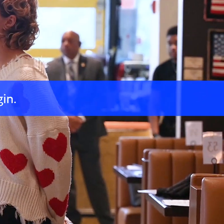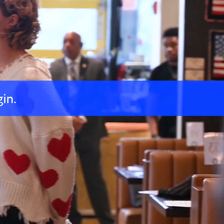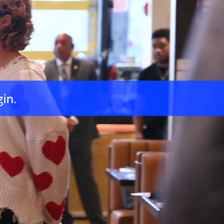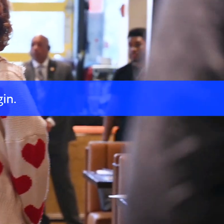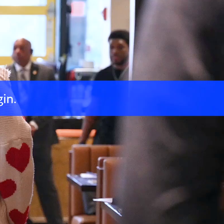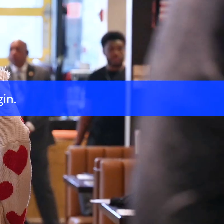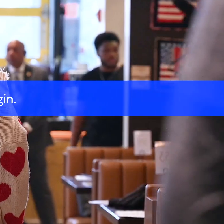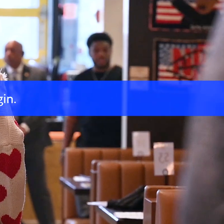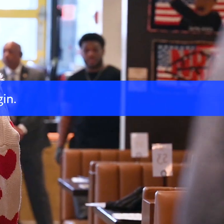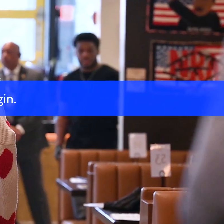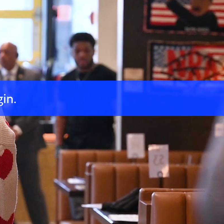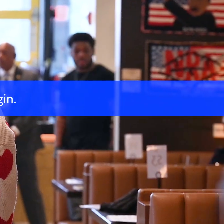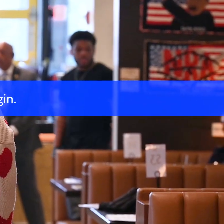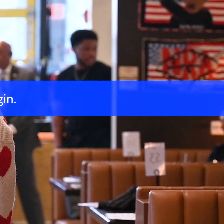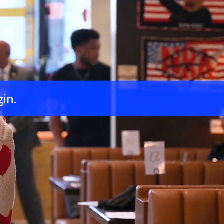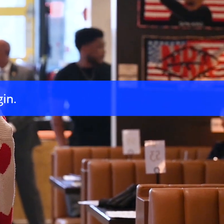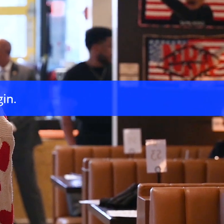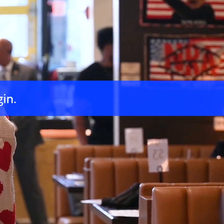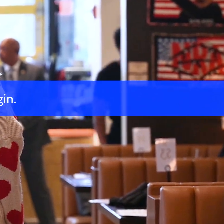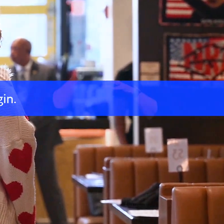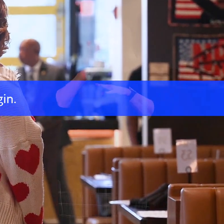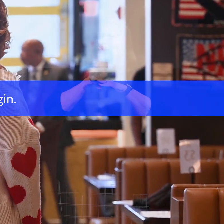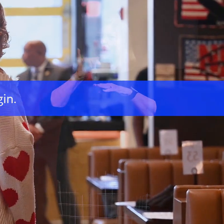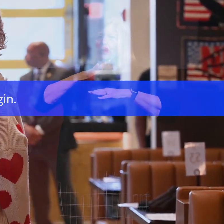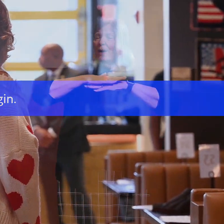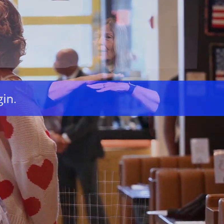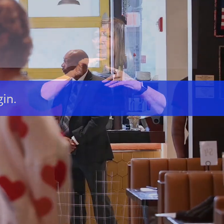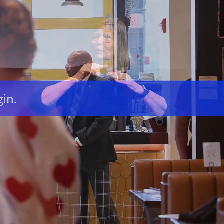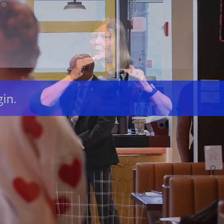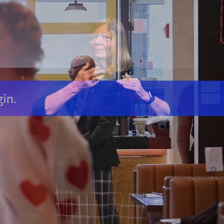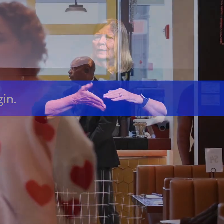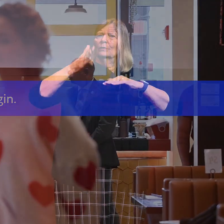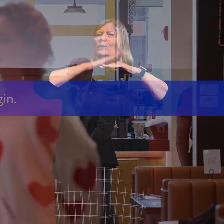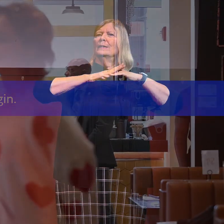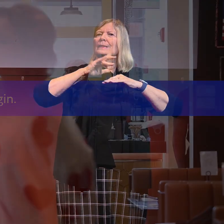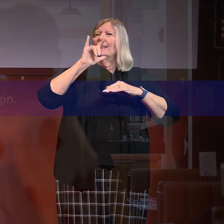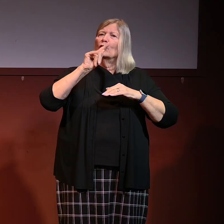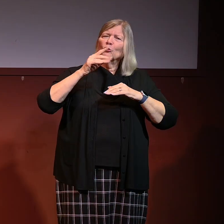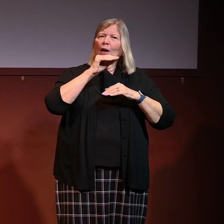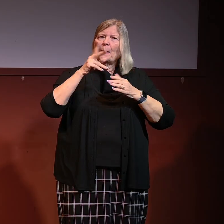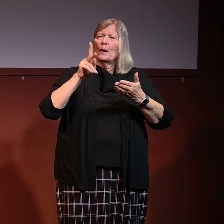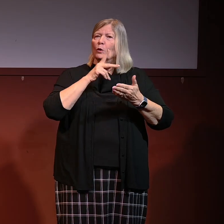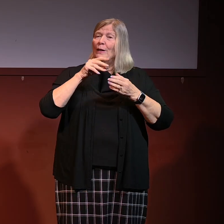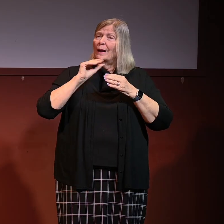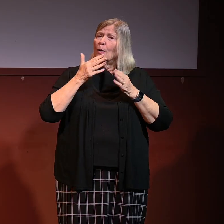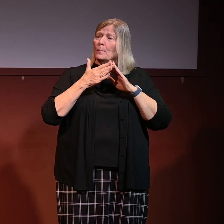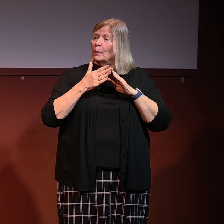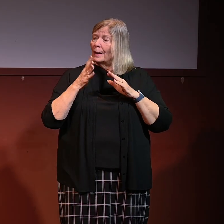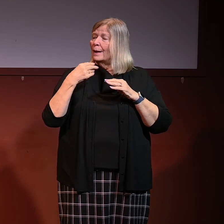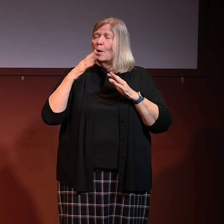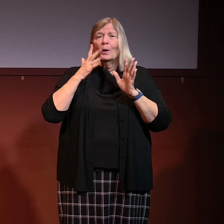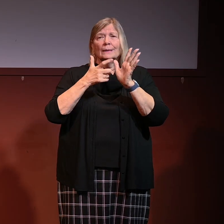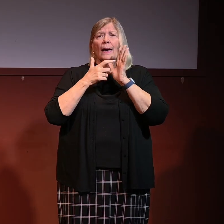over the next year, and I can't wait to see how you will use this platform to advance poetry and literature in our community. In fact, I'm going to take